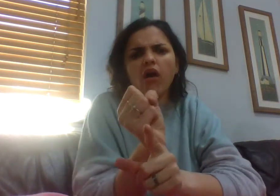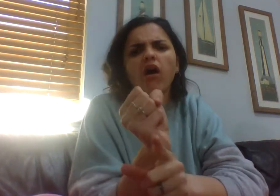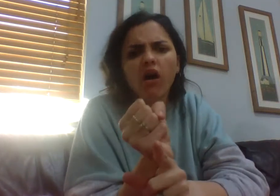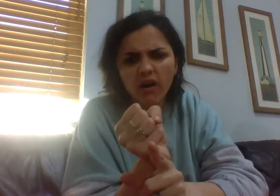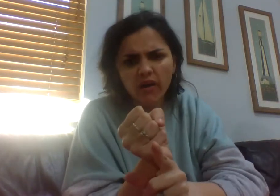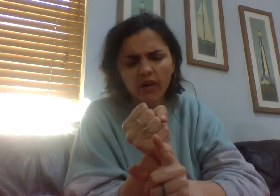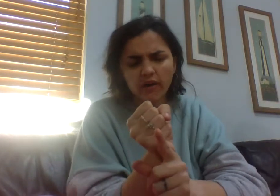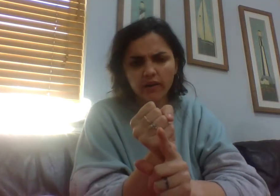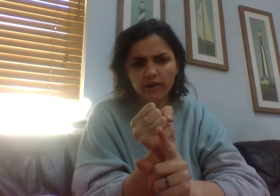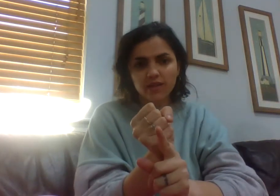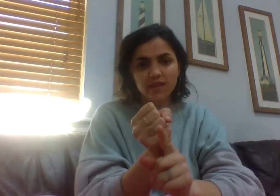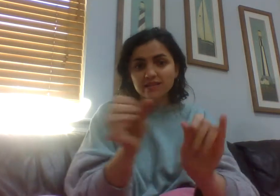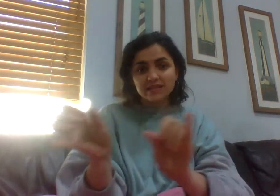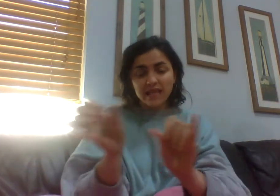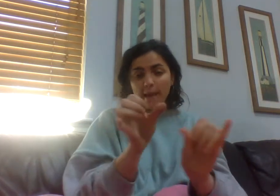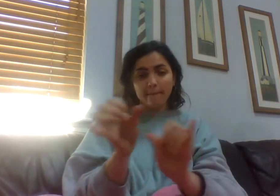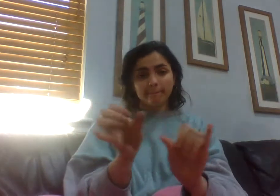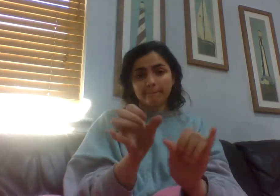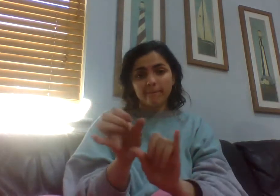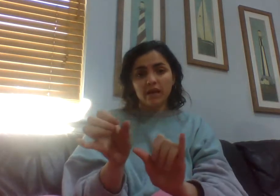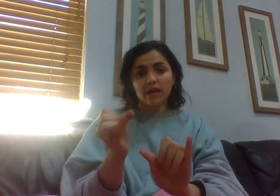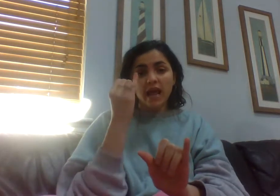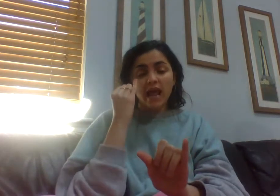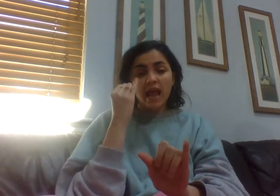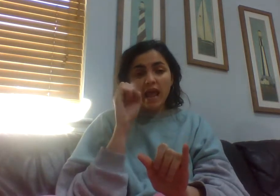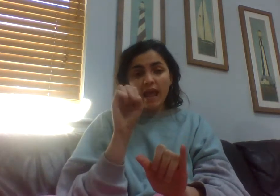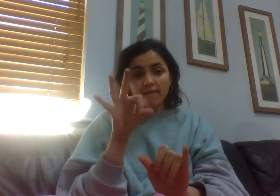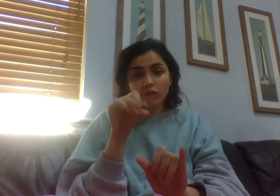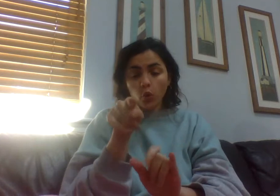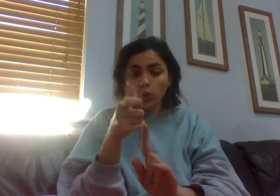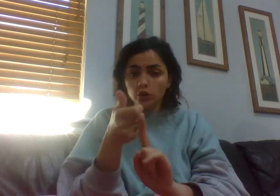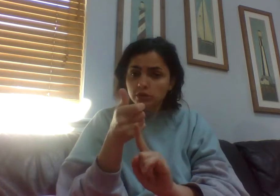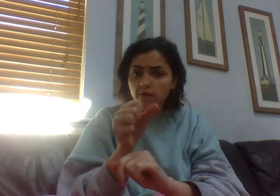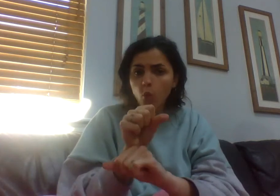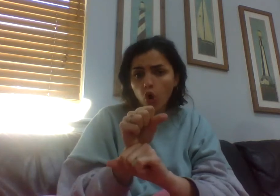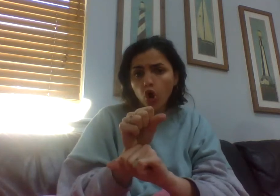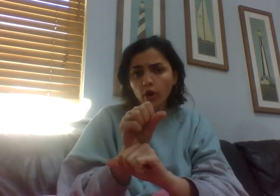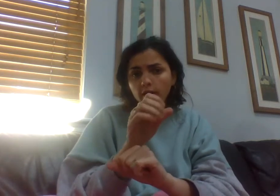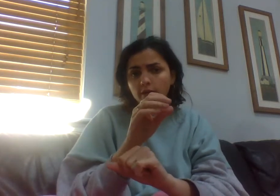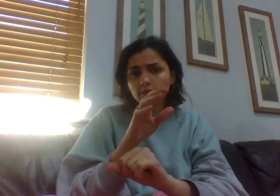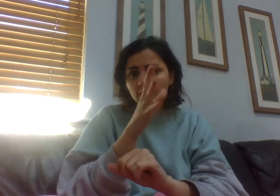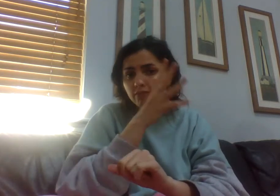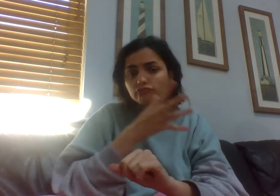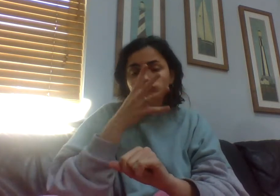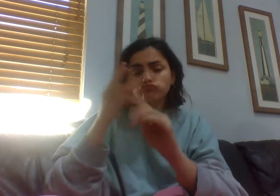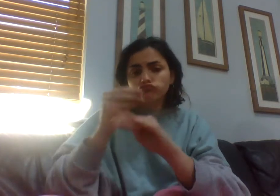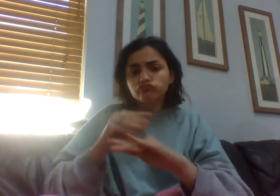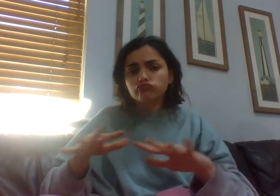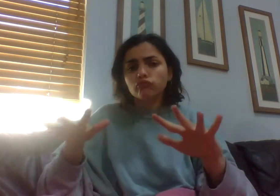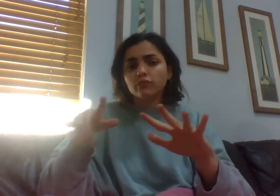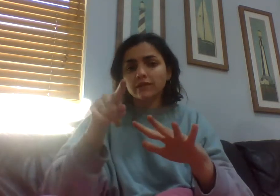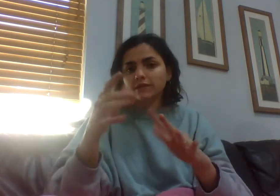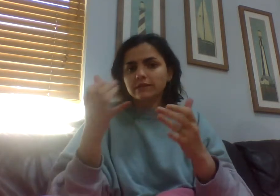way that if you were a worker in the fields just push you along, move you along as you pluck, as you harvest,